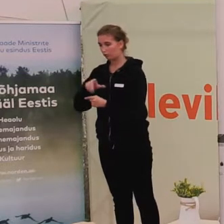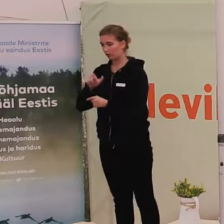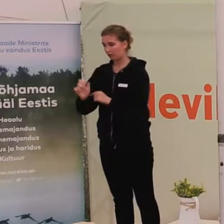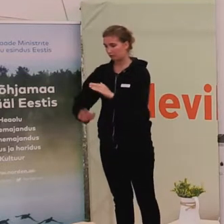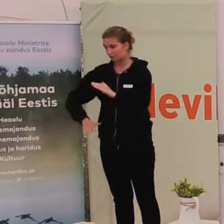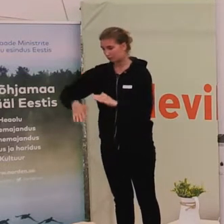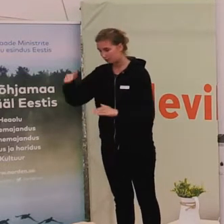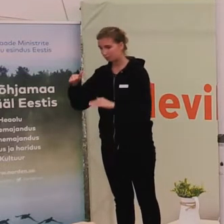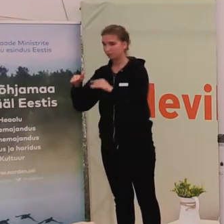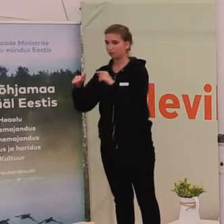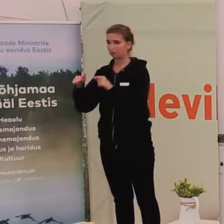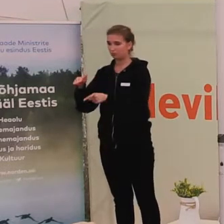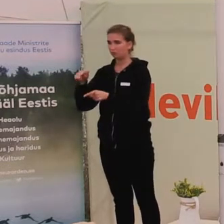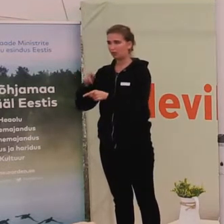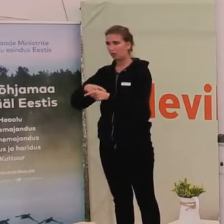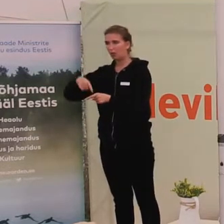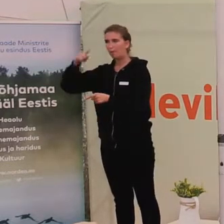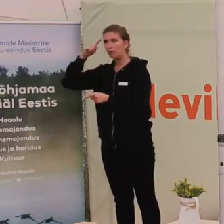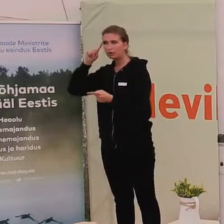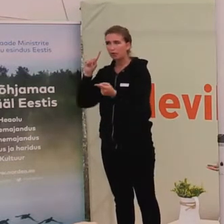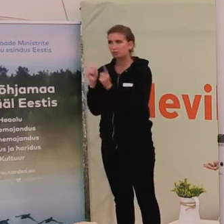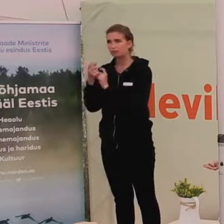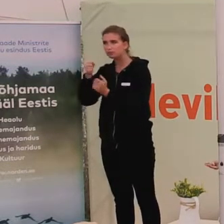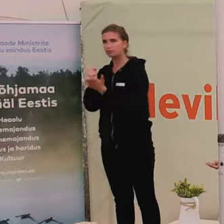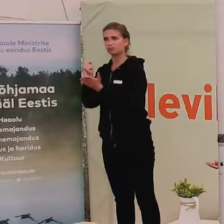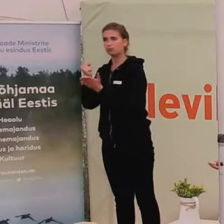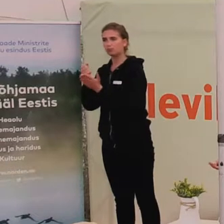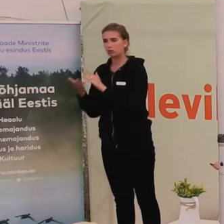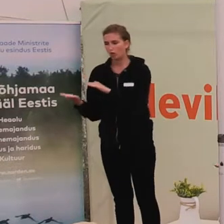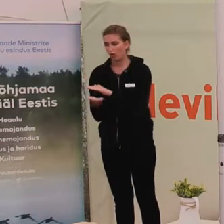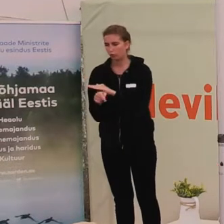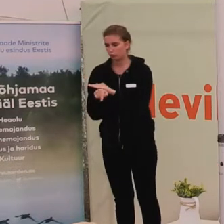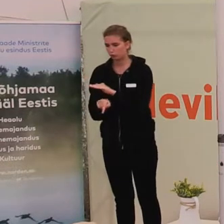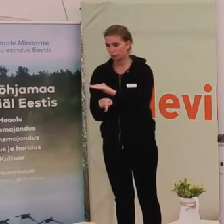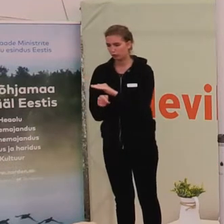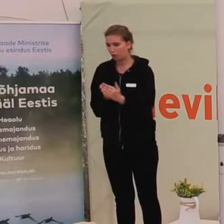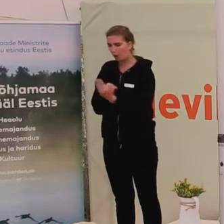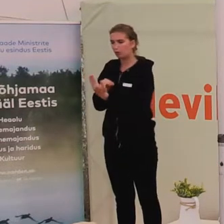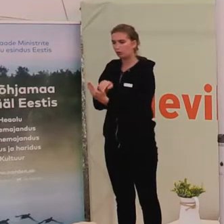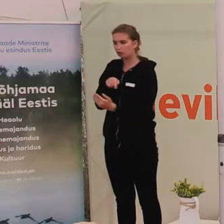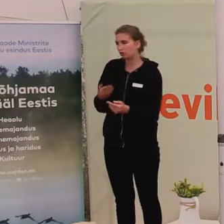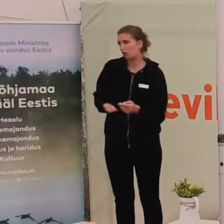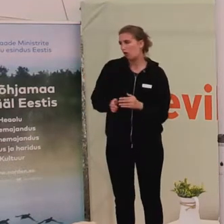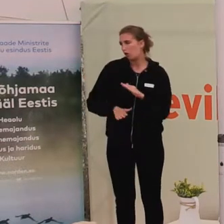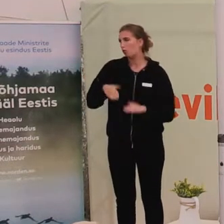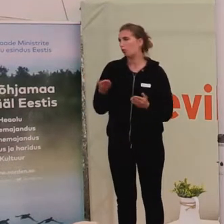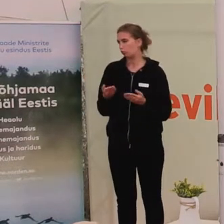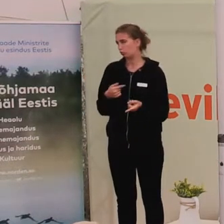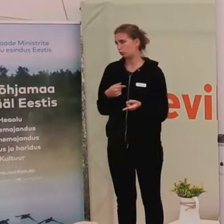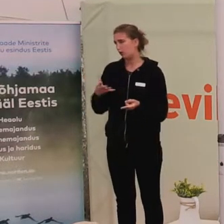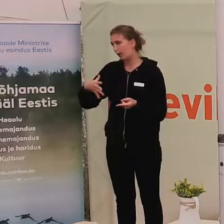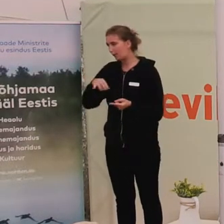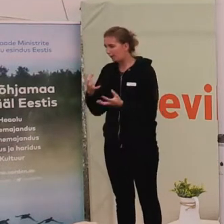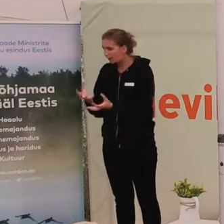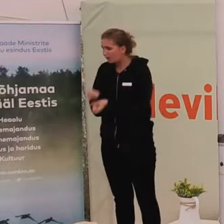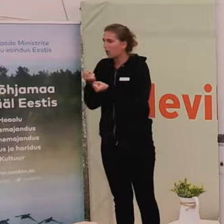have fixed ways of thinking based on where they've grown. So I don't think they're to blame. I think it's for us to take a